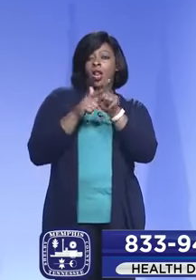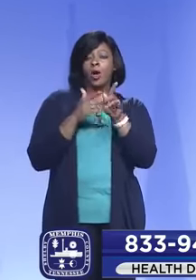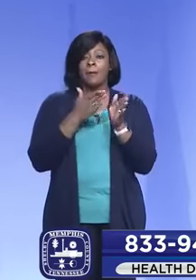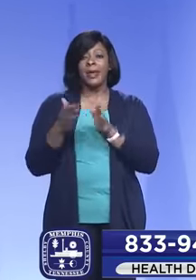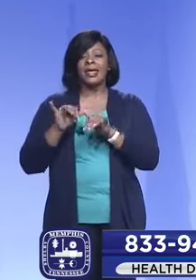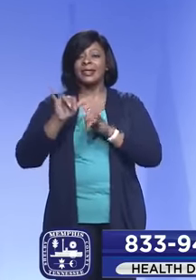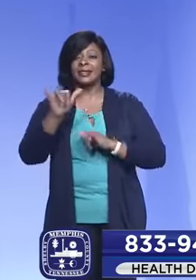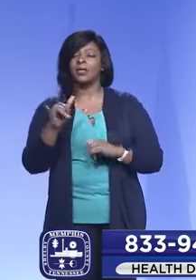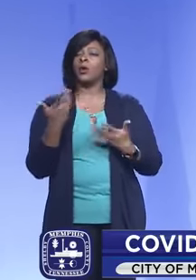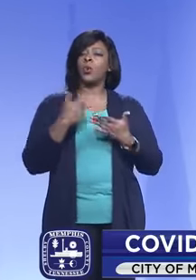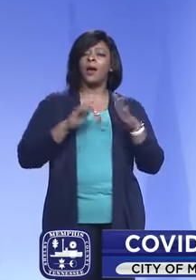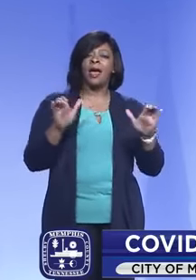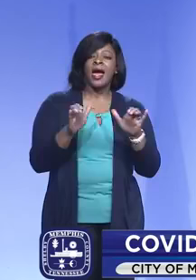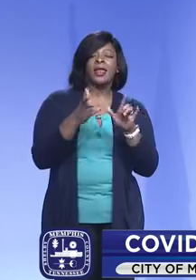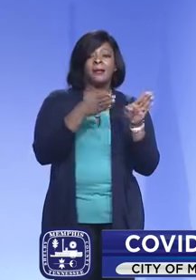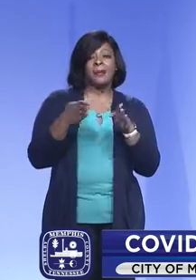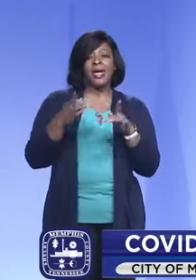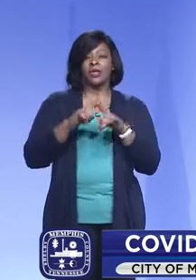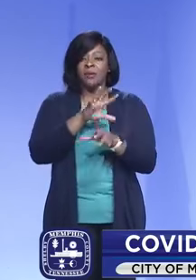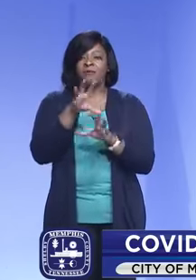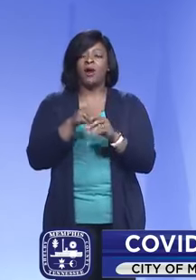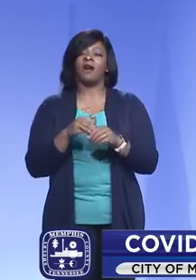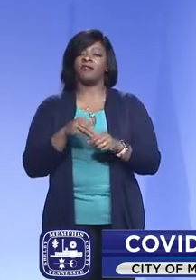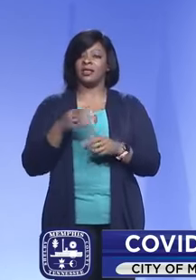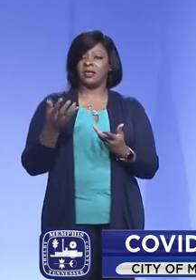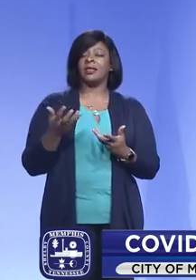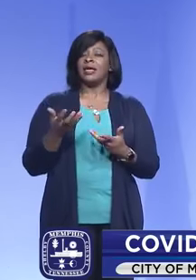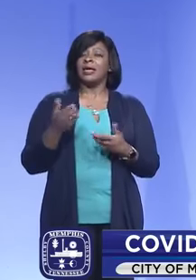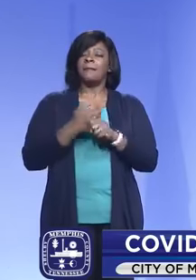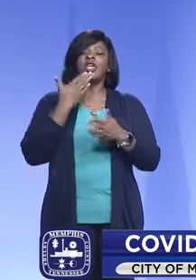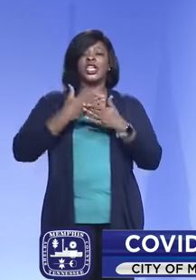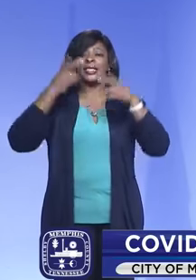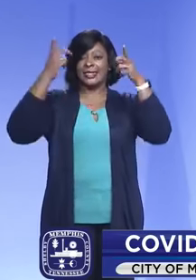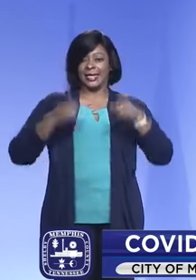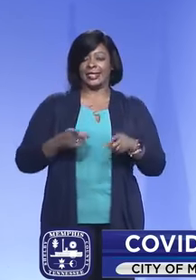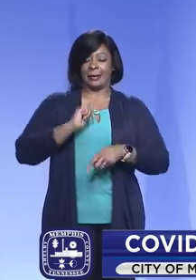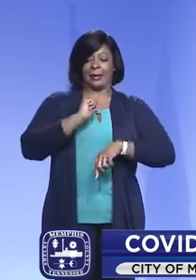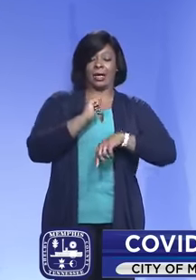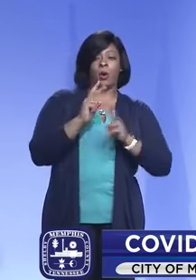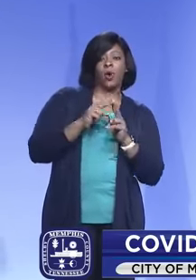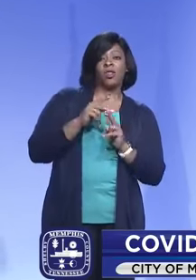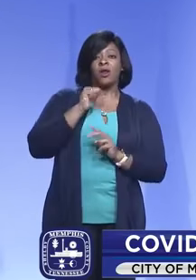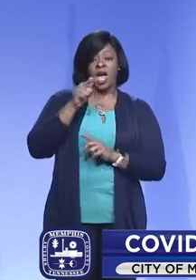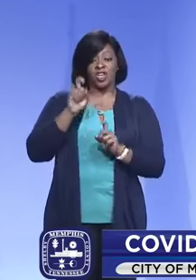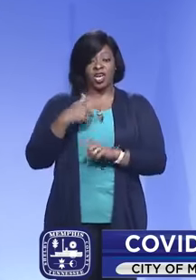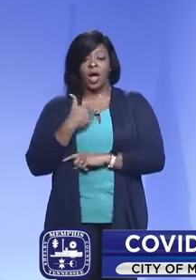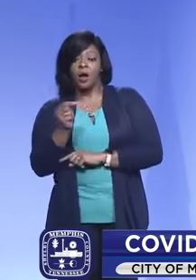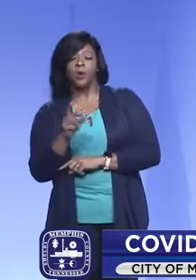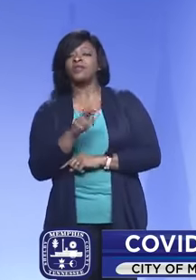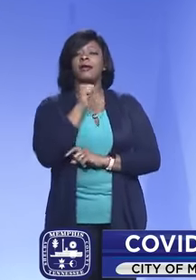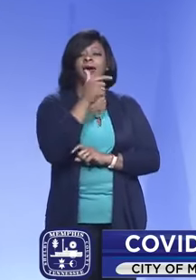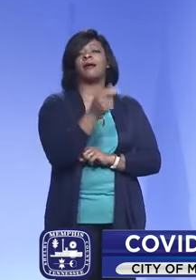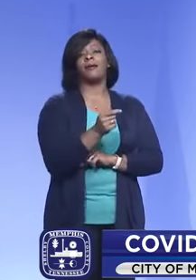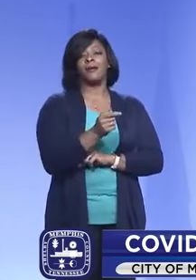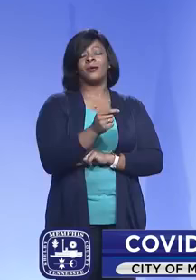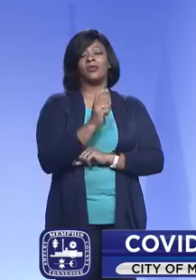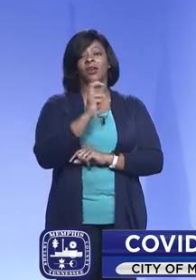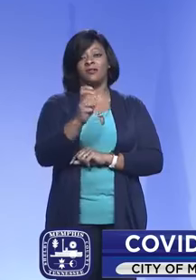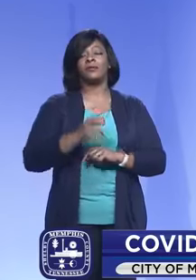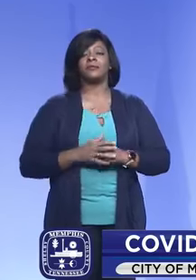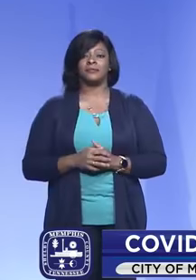going to be there, what activities they're going to engage in, and make sound decisions about whether or not they should or should not